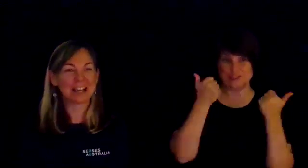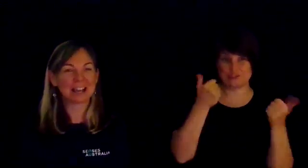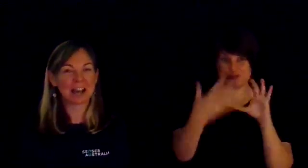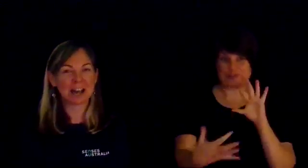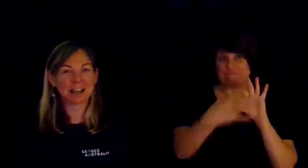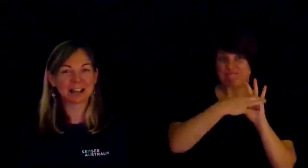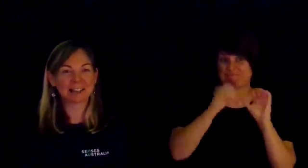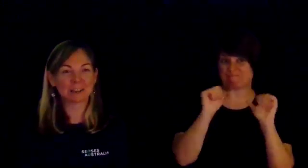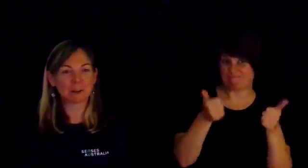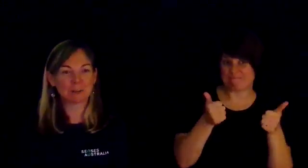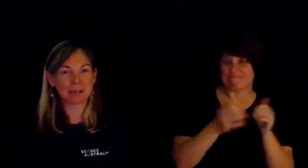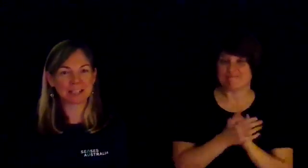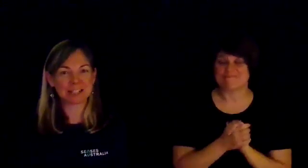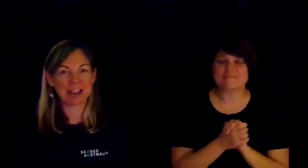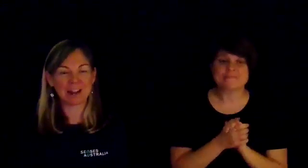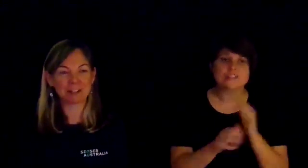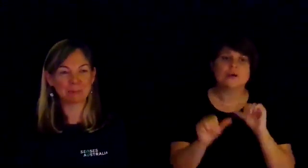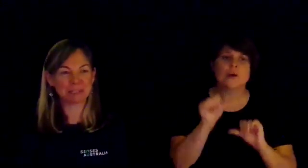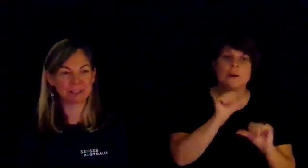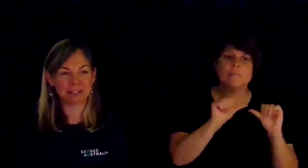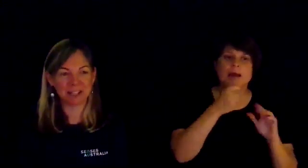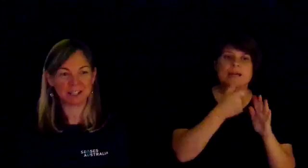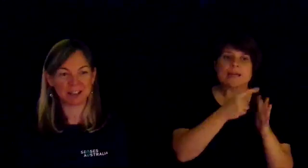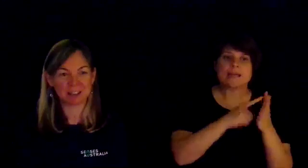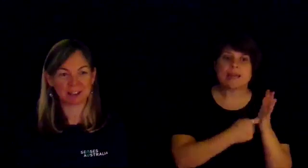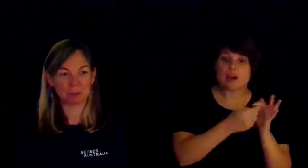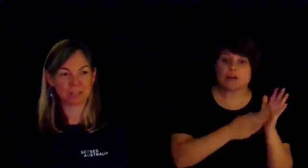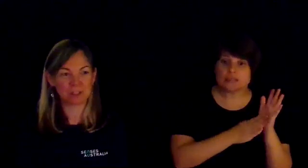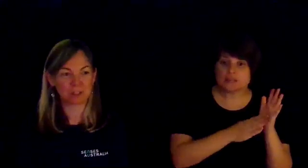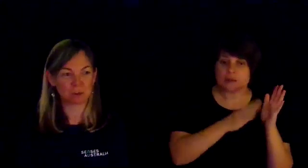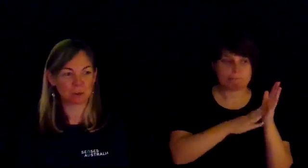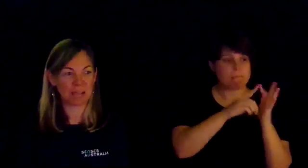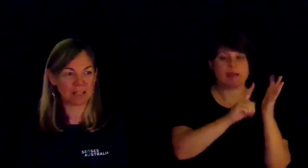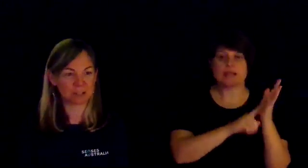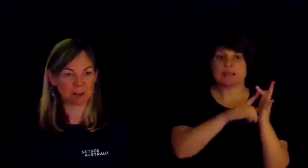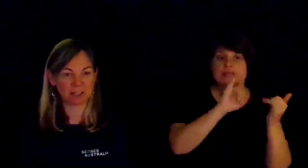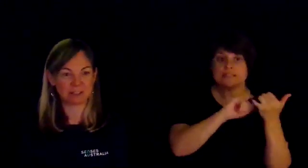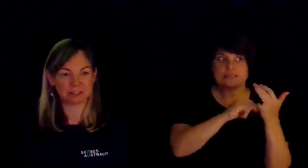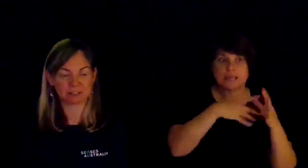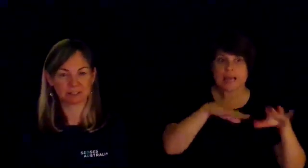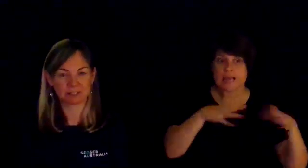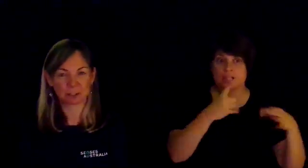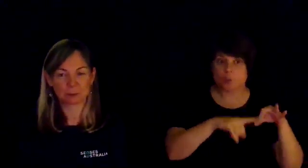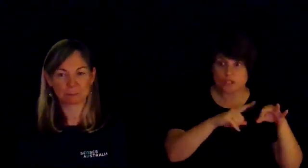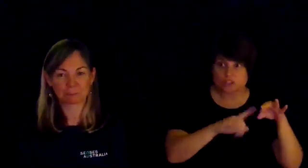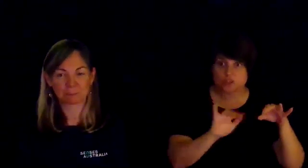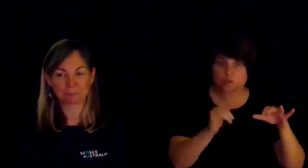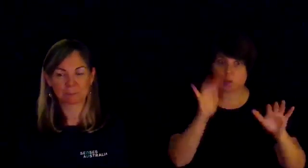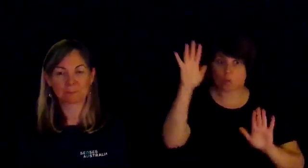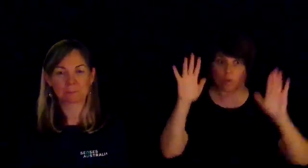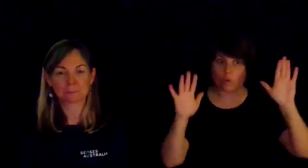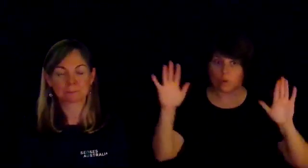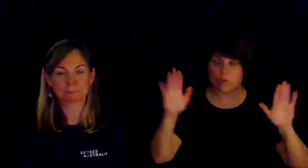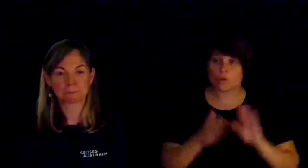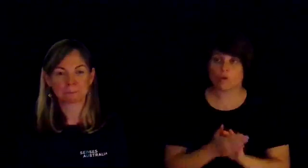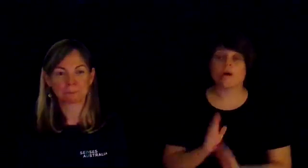online. So back to Karen and Melissa. Any other questions or hands raised? Got a hand